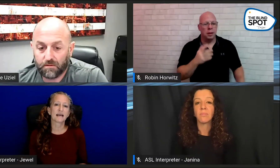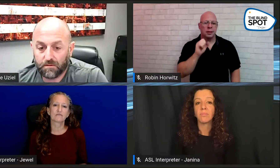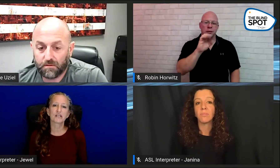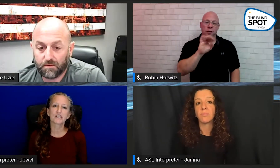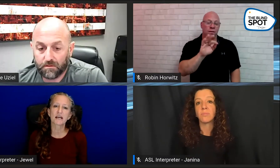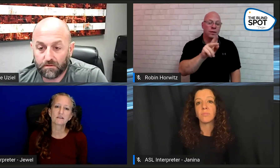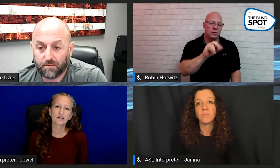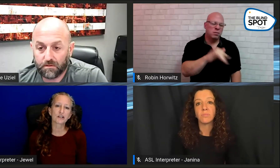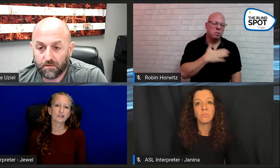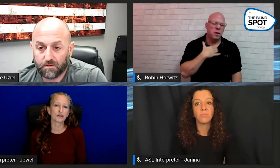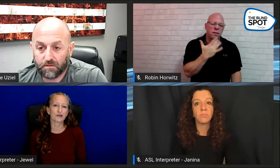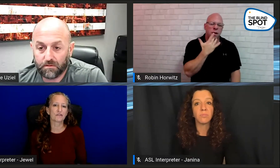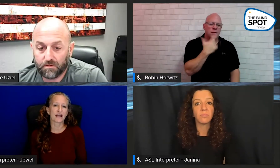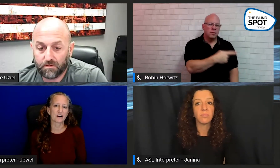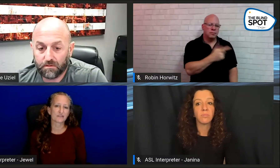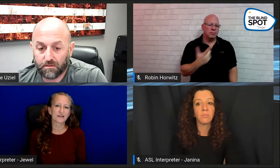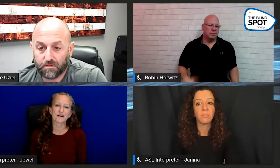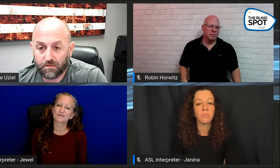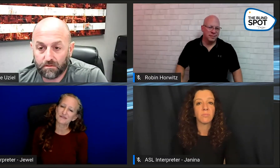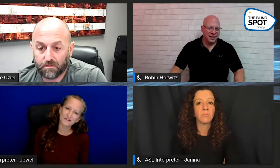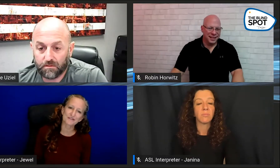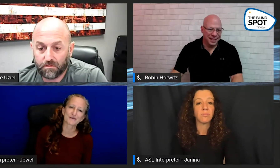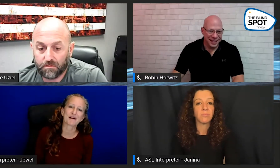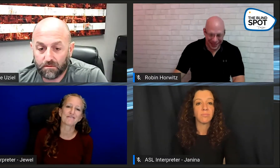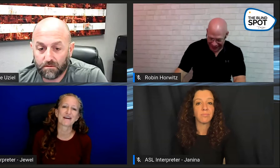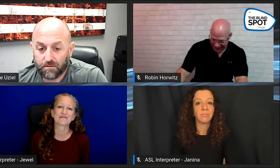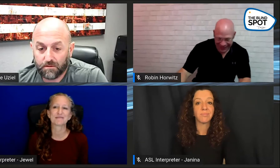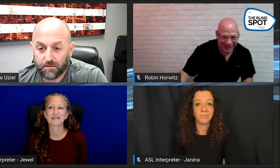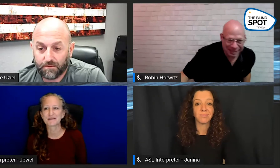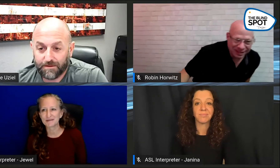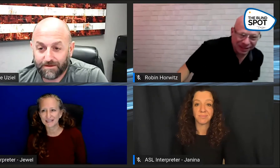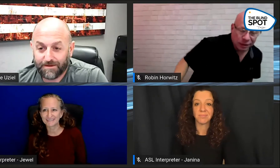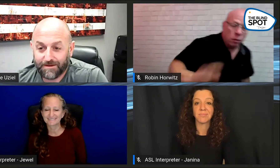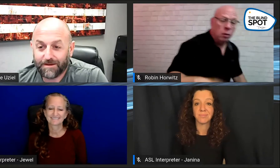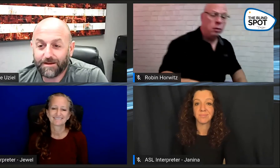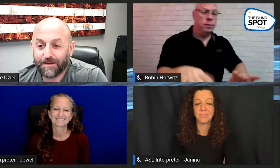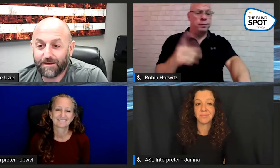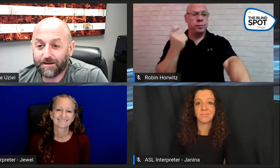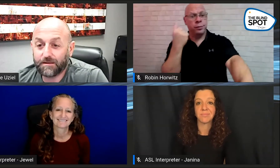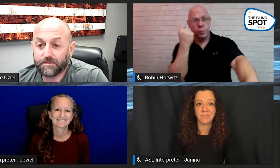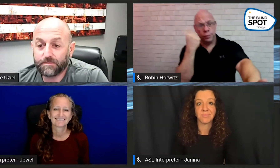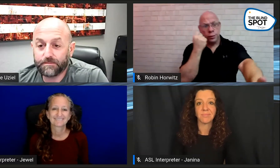10 leverage, and you can learn there. So futures are my favorite place to be.